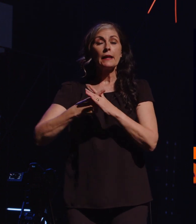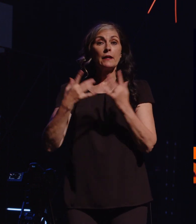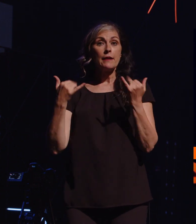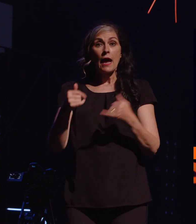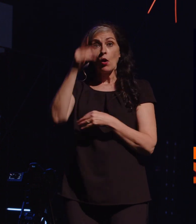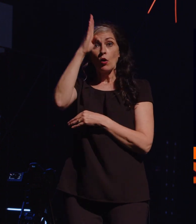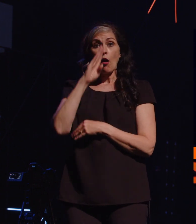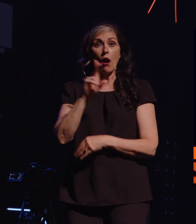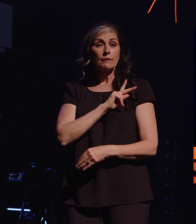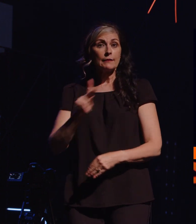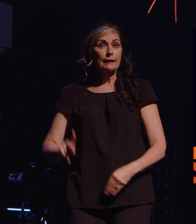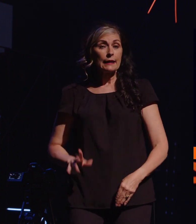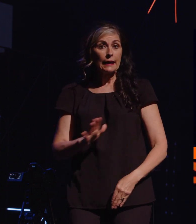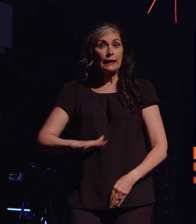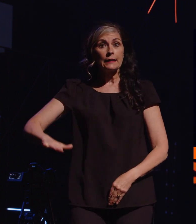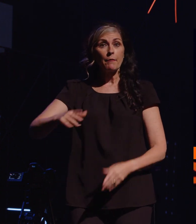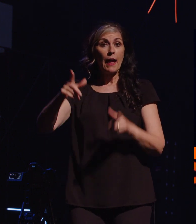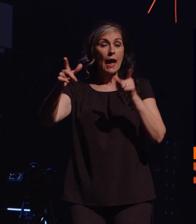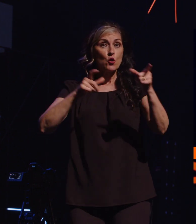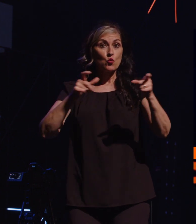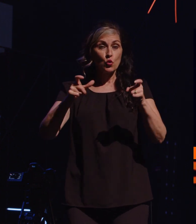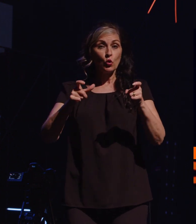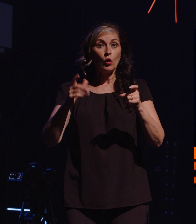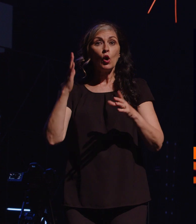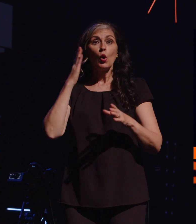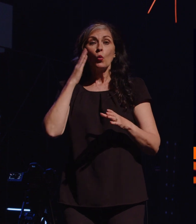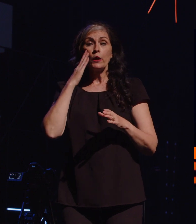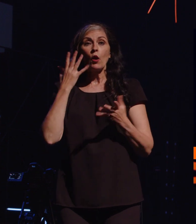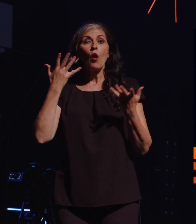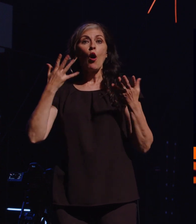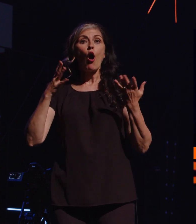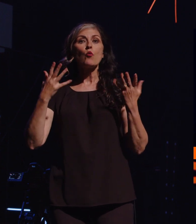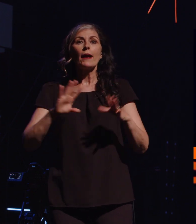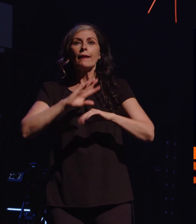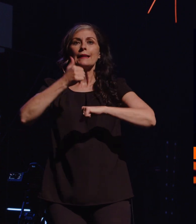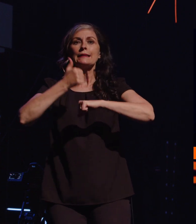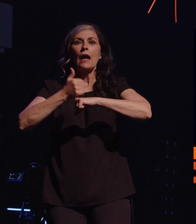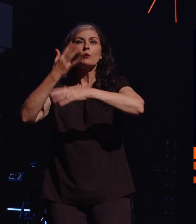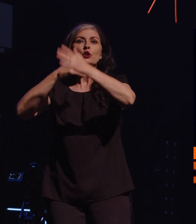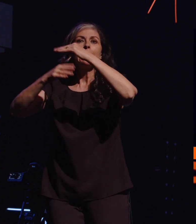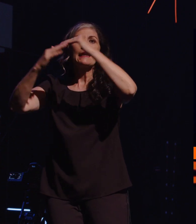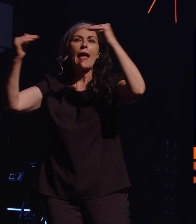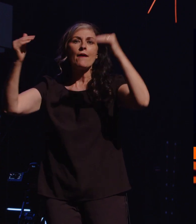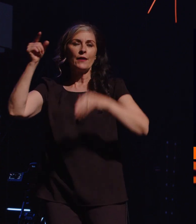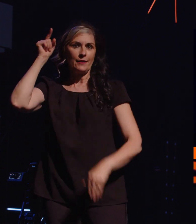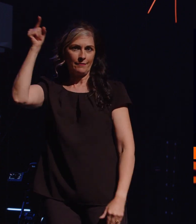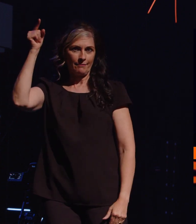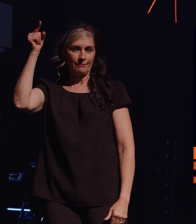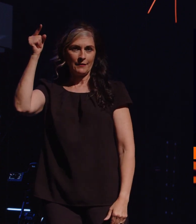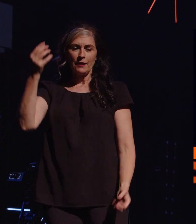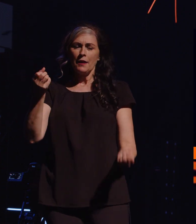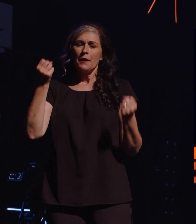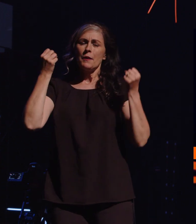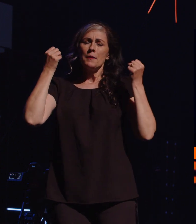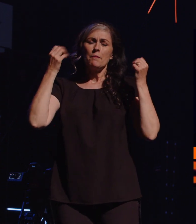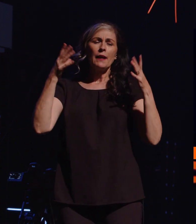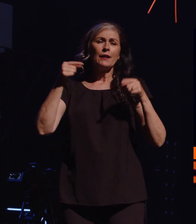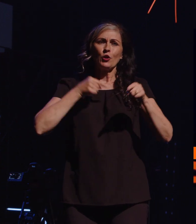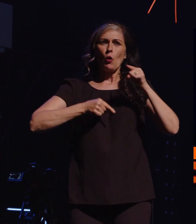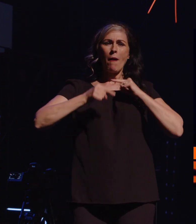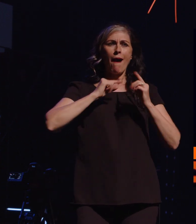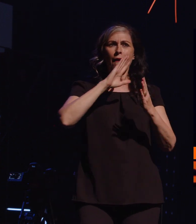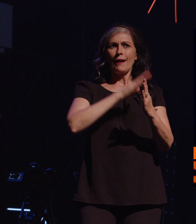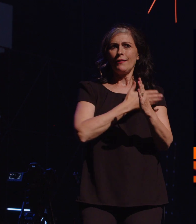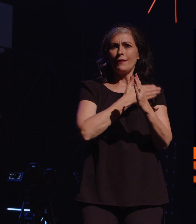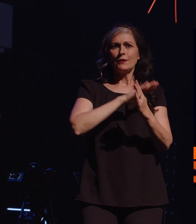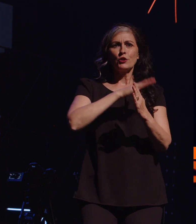God's kingdom and rule, we know this, it was already established in heaven. There's countless psalms that you can look at where you see God